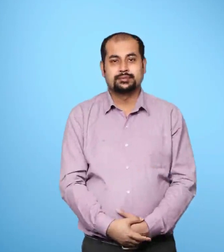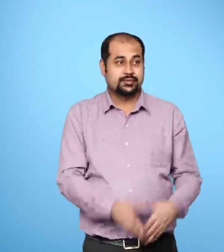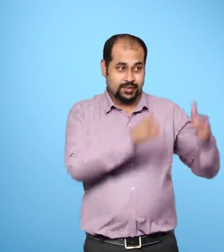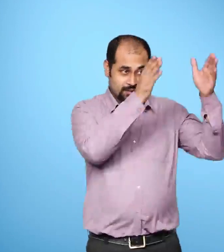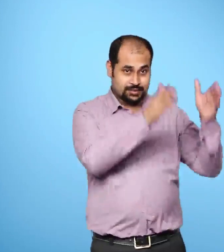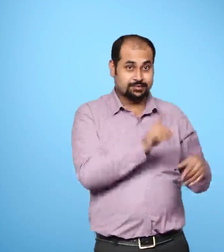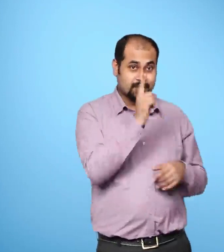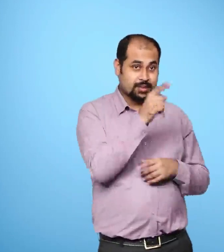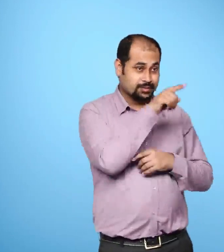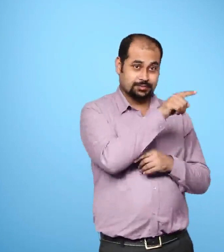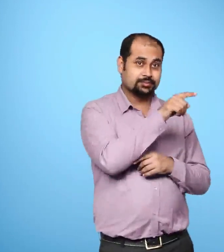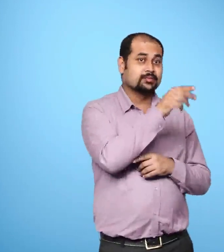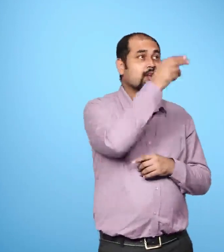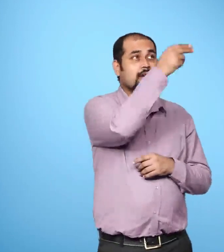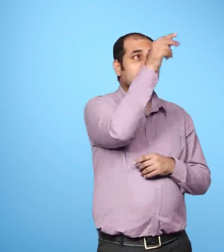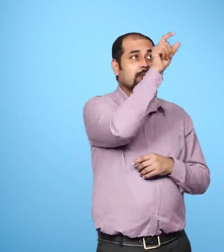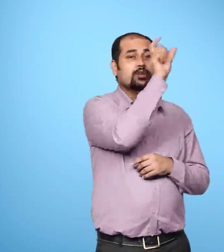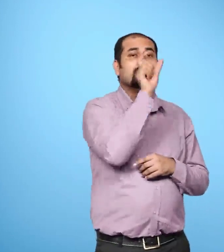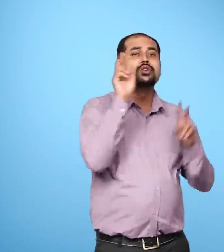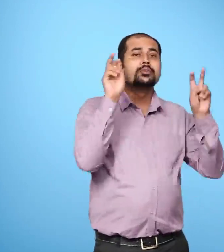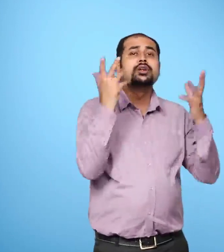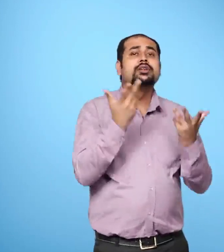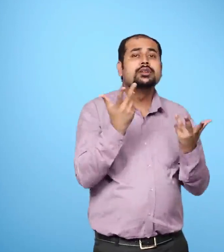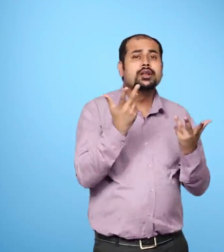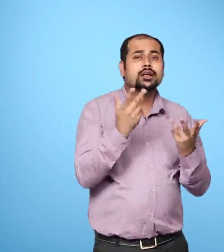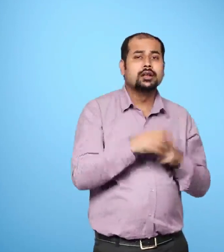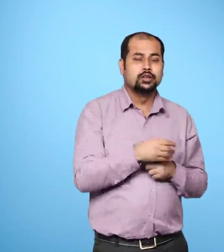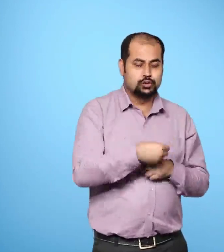The first column is titled Throw.